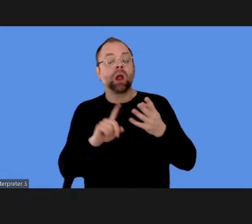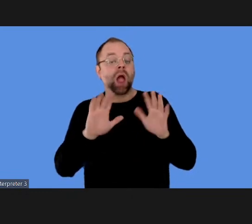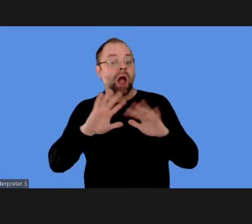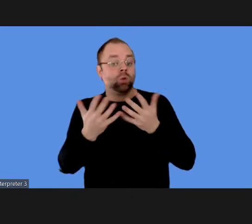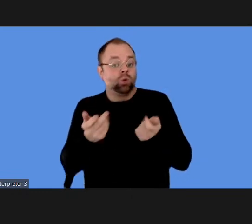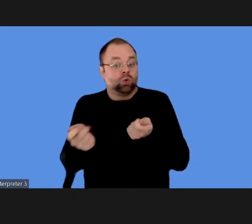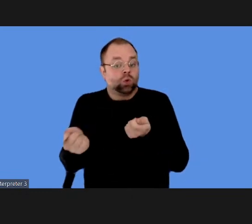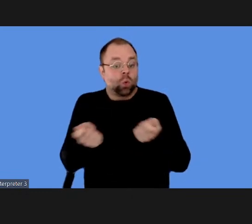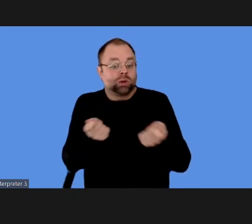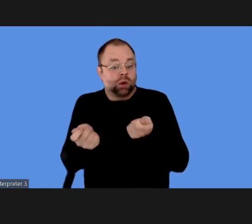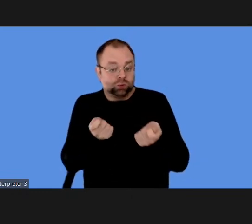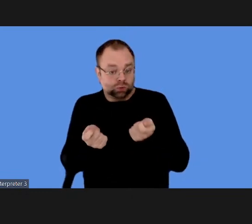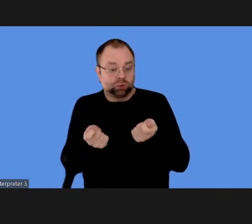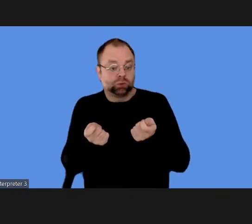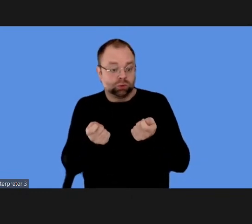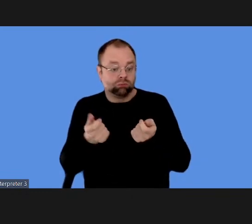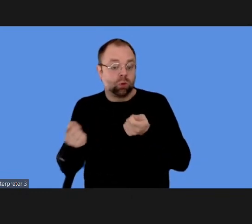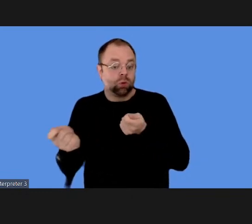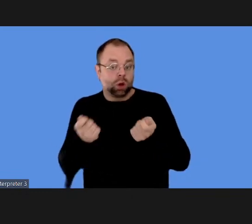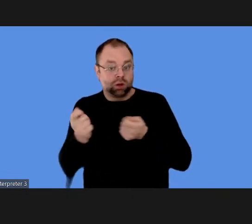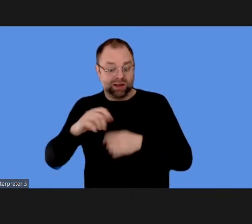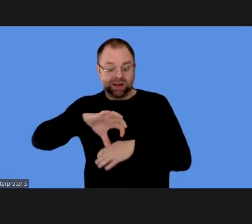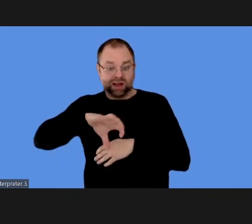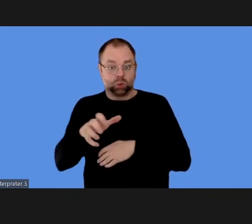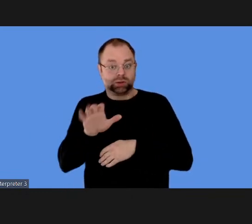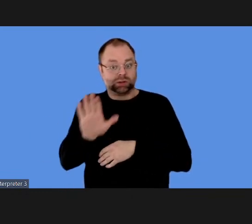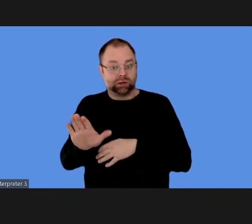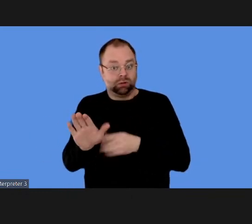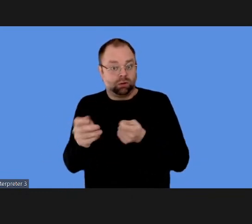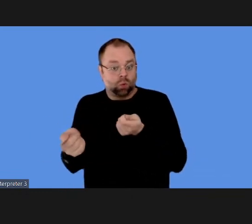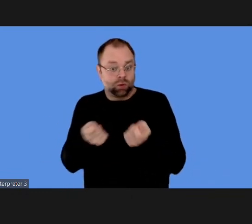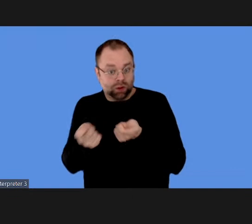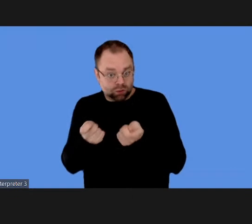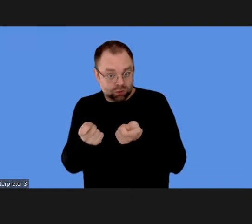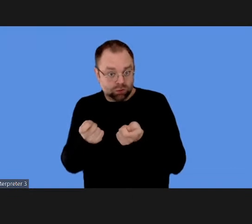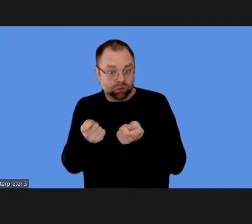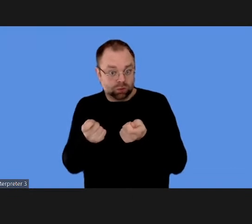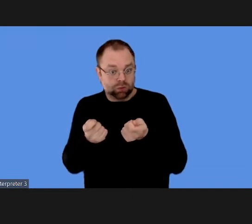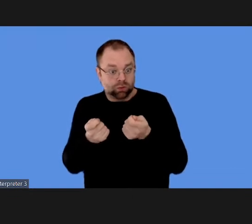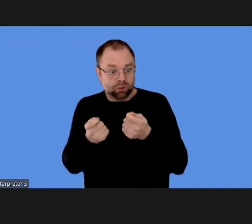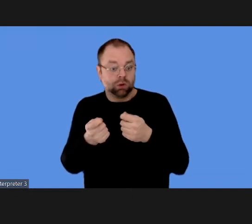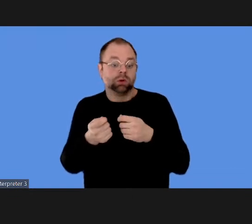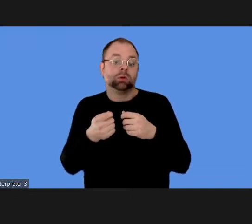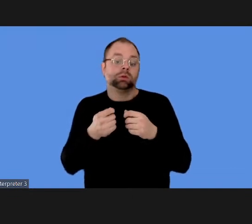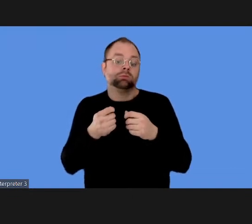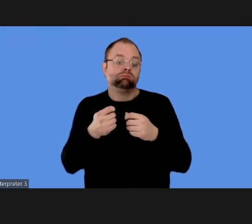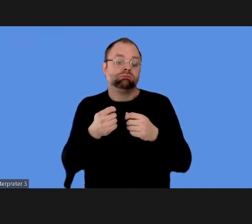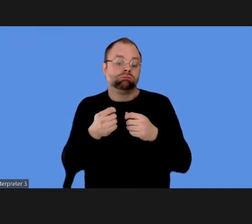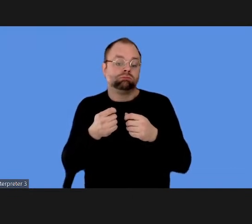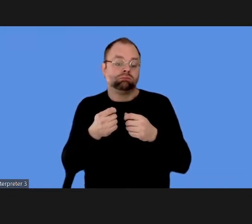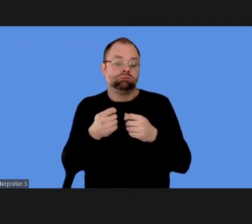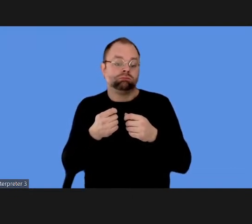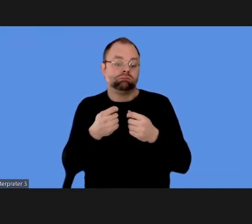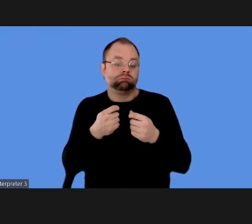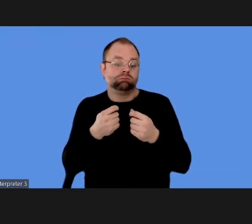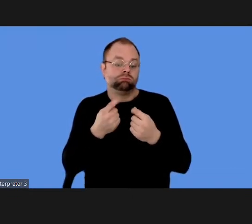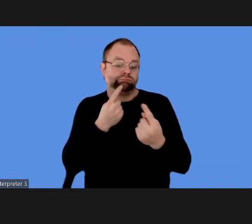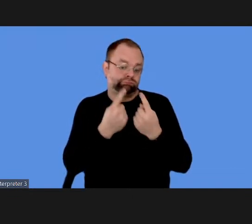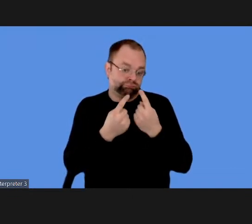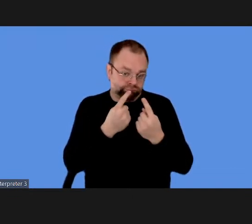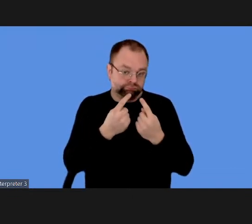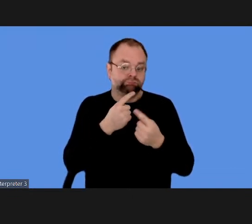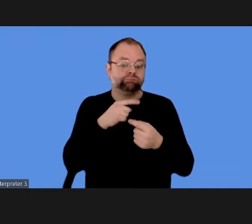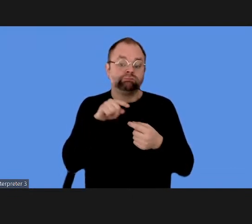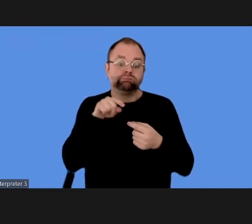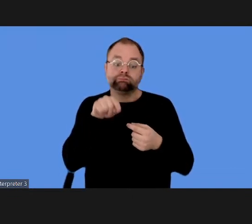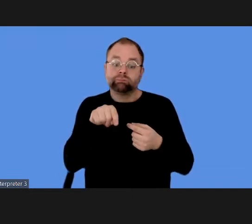or country, and all those development practitioners often generate data, statistics. But the